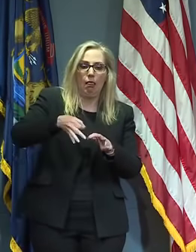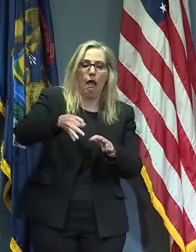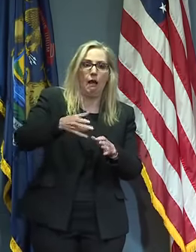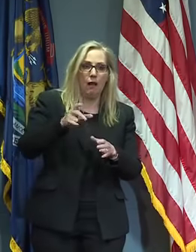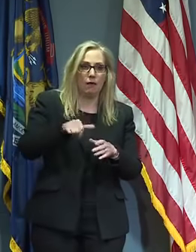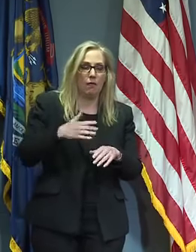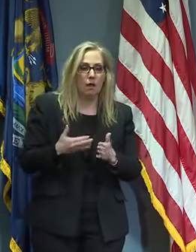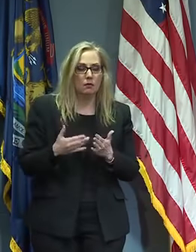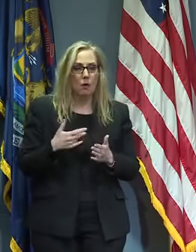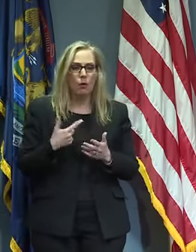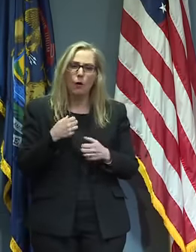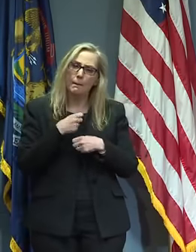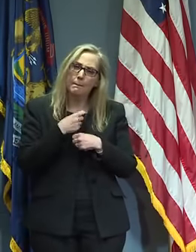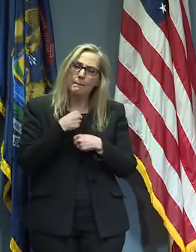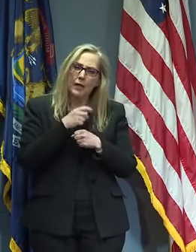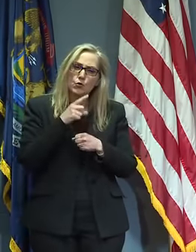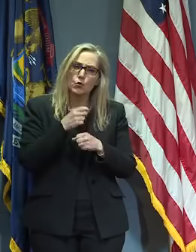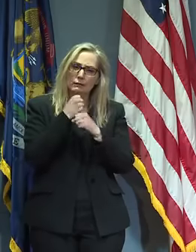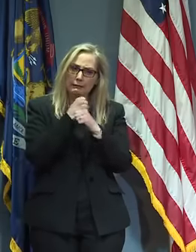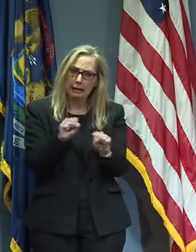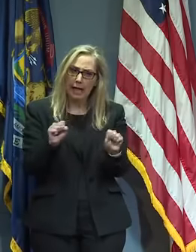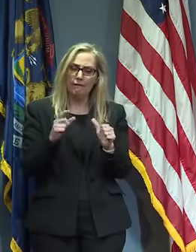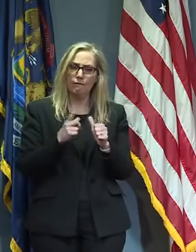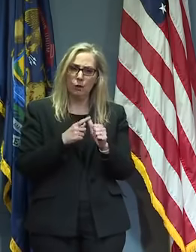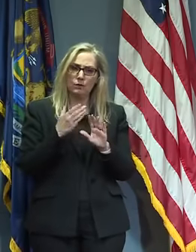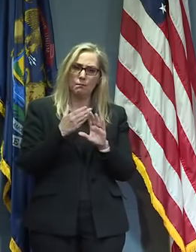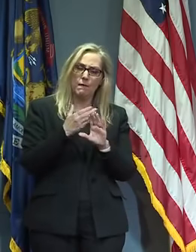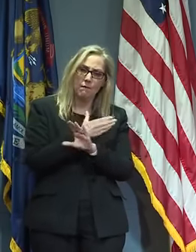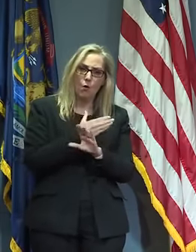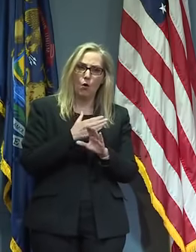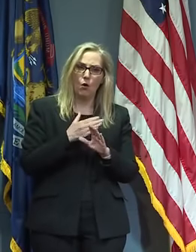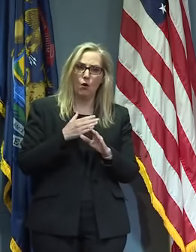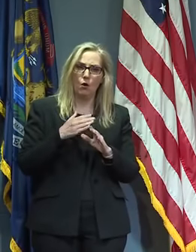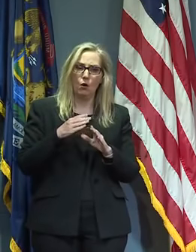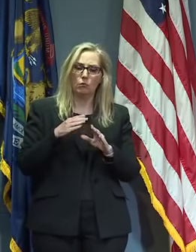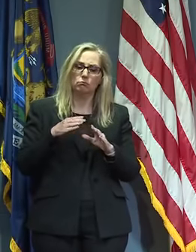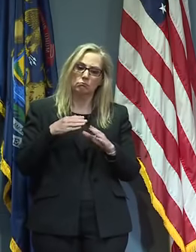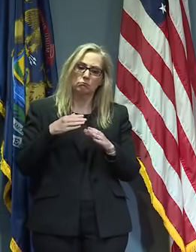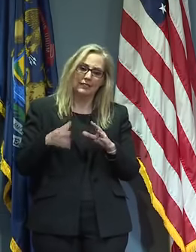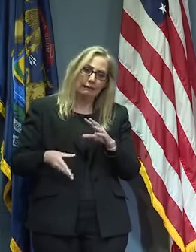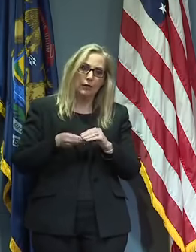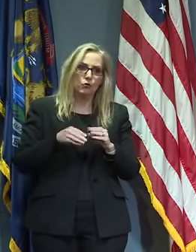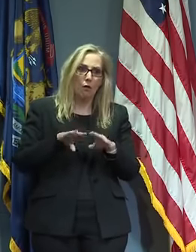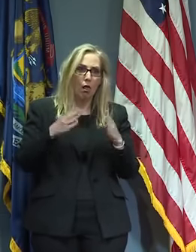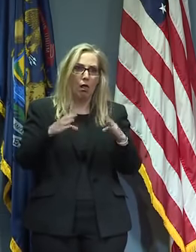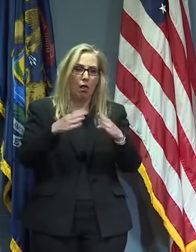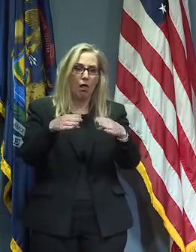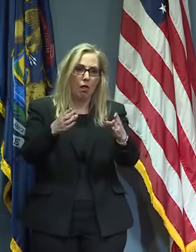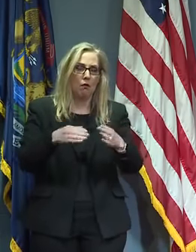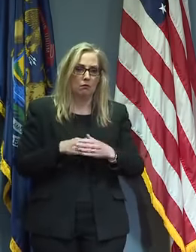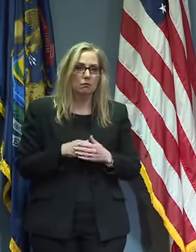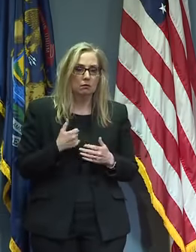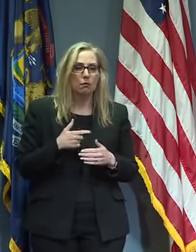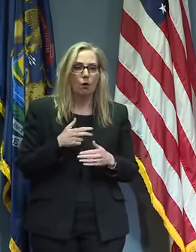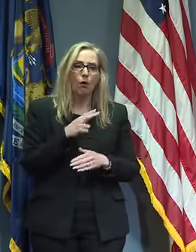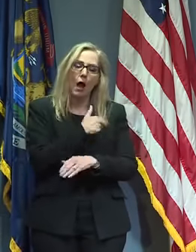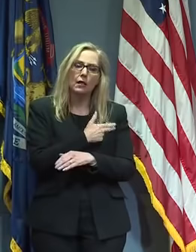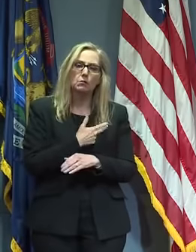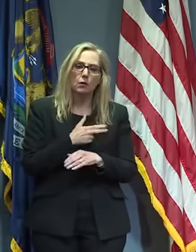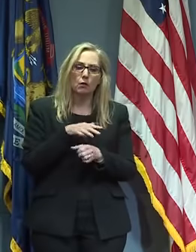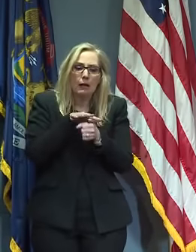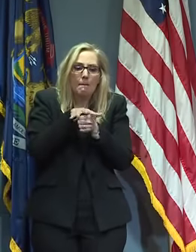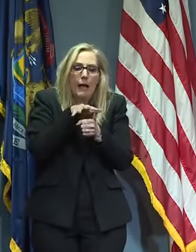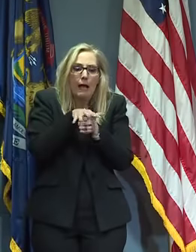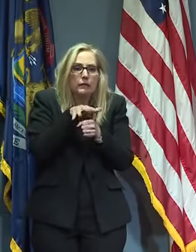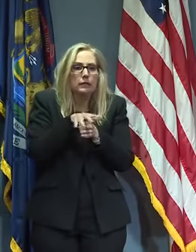safe before we start doing additional things. But again, monitoring cases, deaths, and hospital capacity, amongst other things, will be very important.